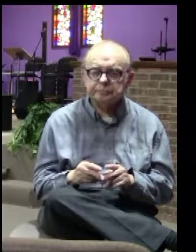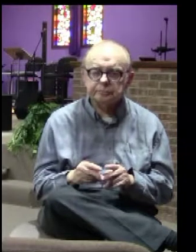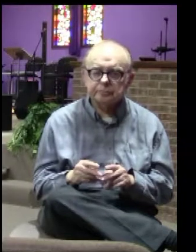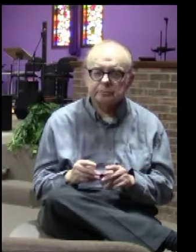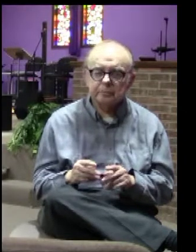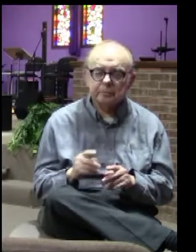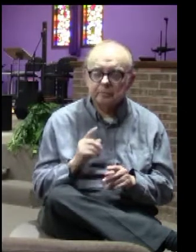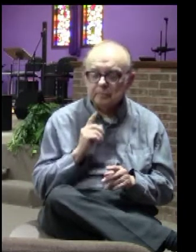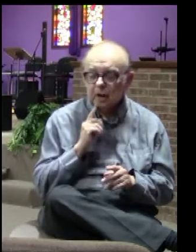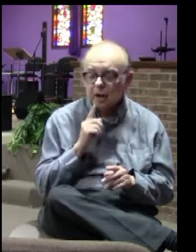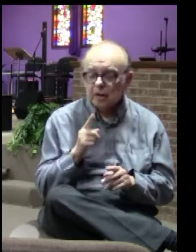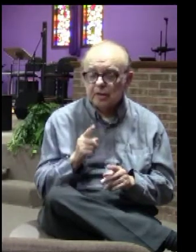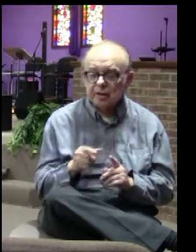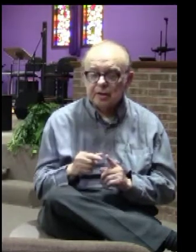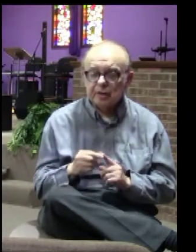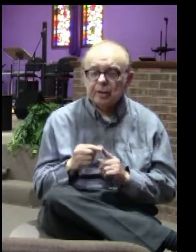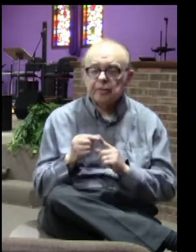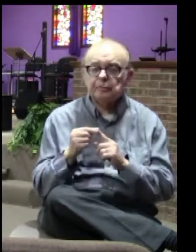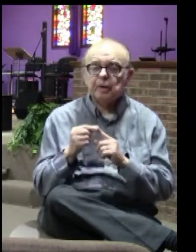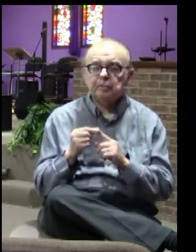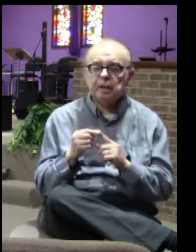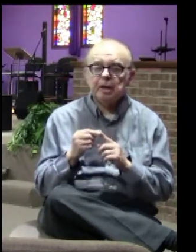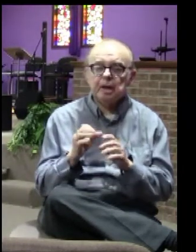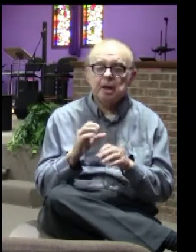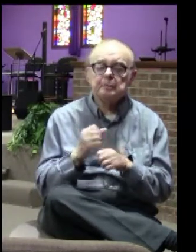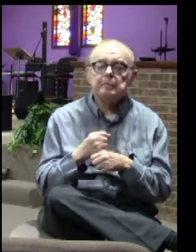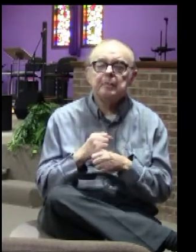are uniquely made?